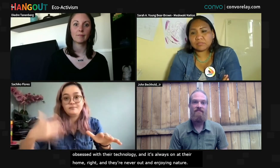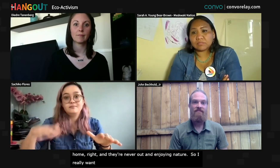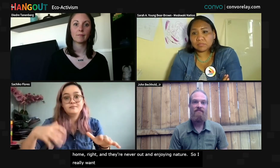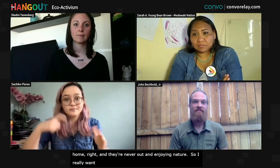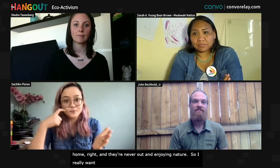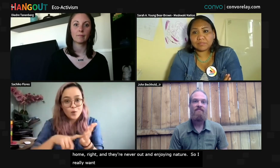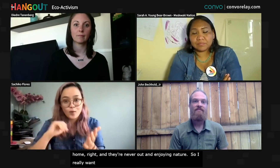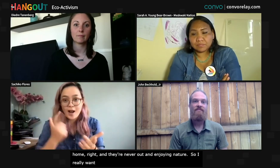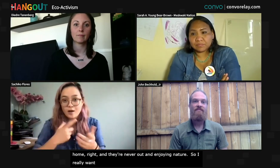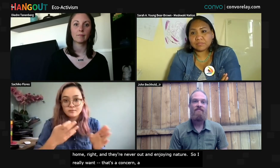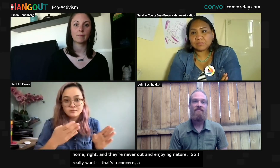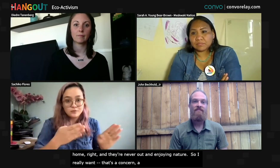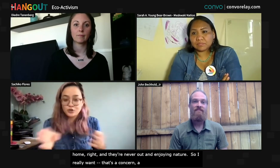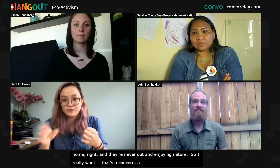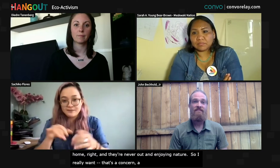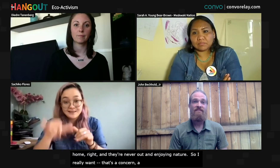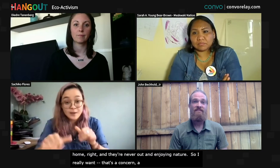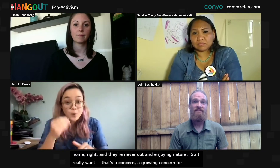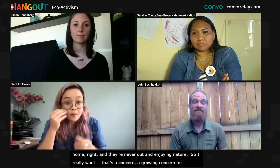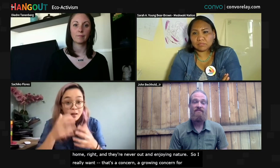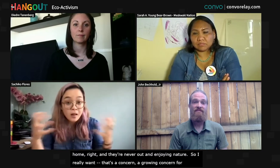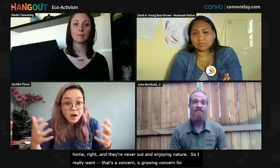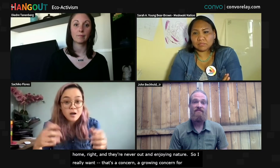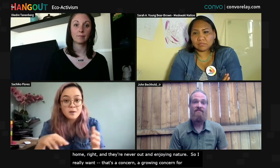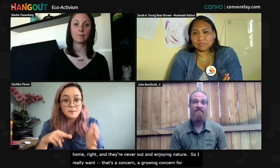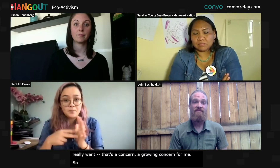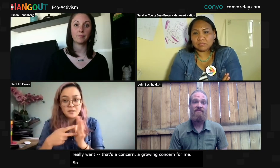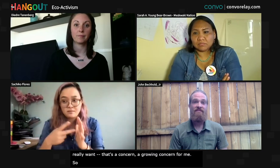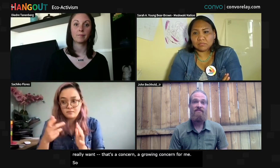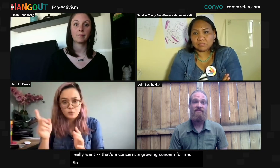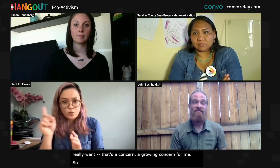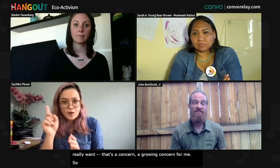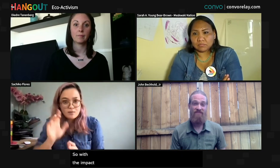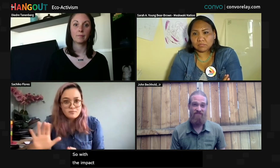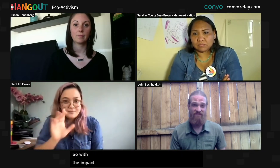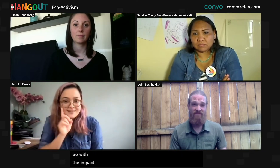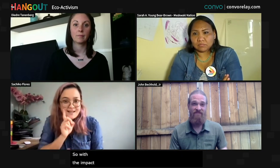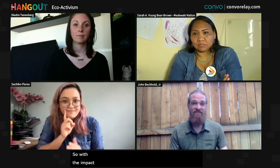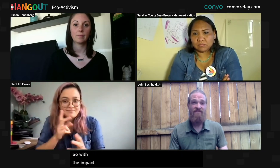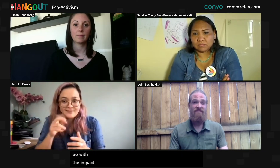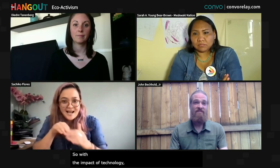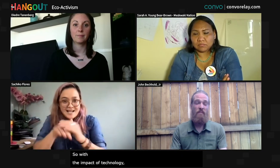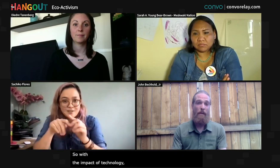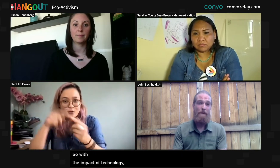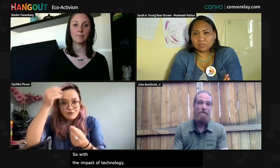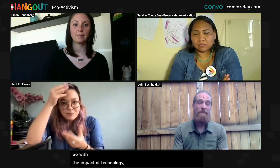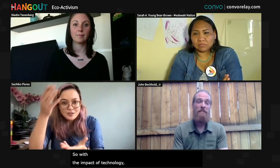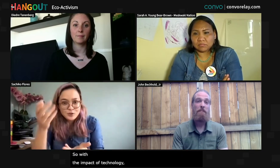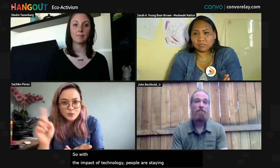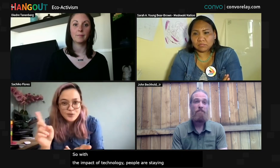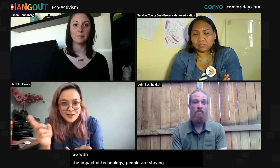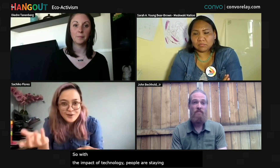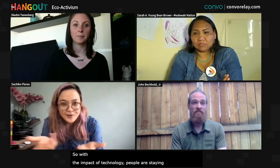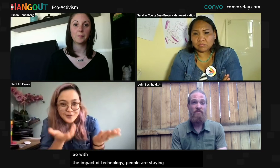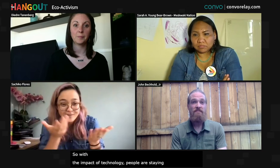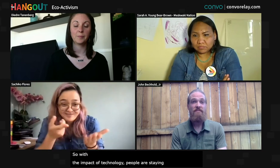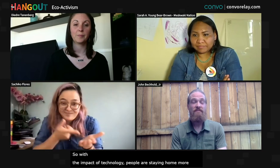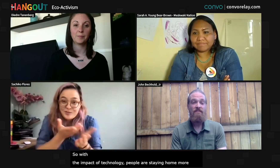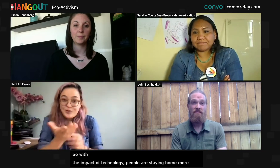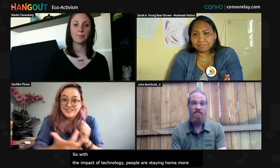me. So with the impact of technology, people are staying home more and more. And I'm wondering where are deaf people